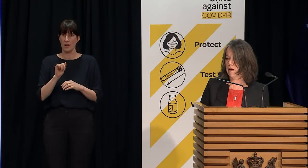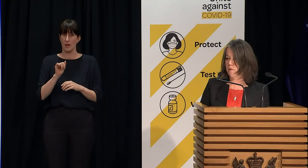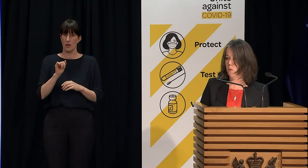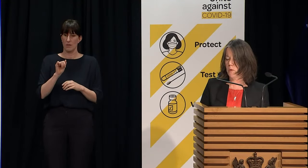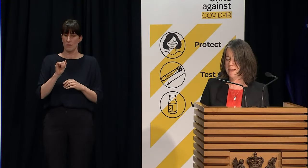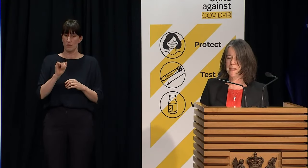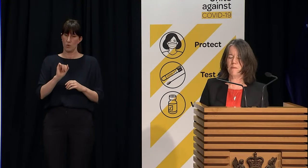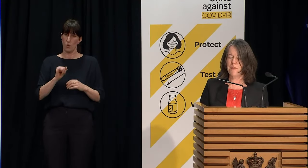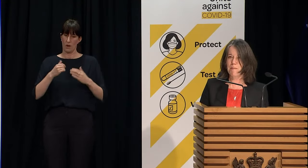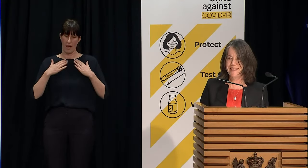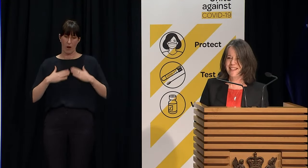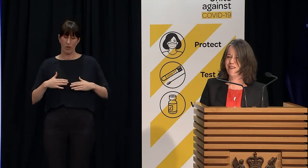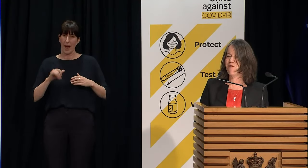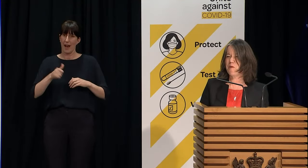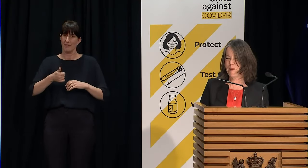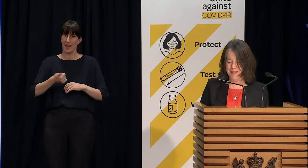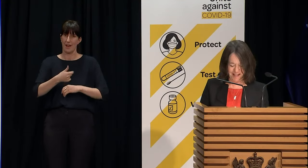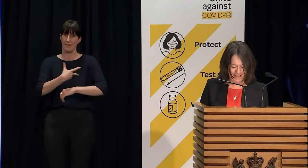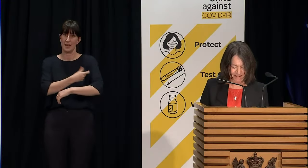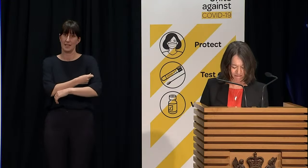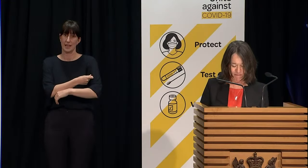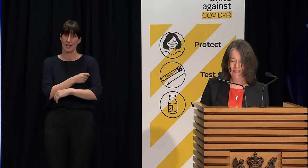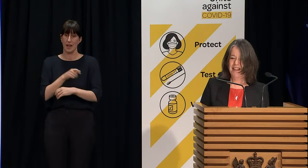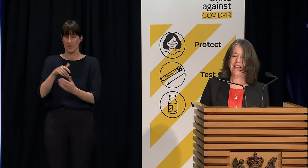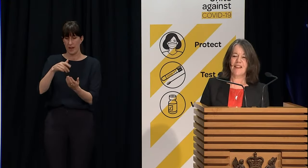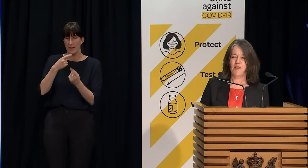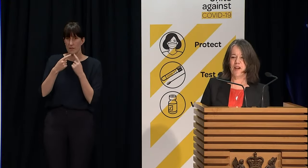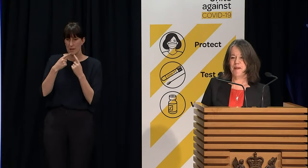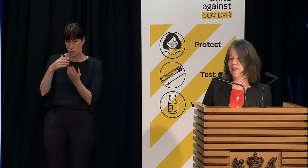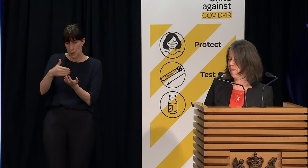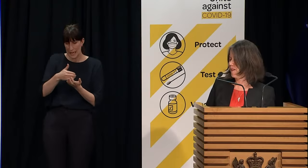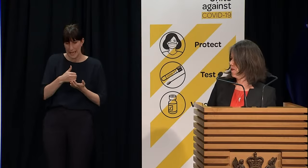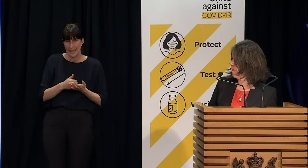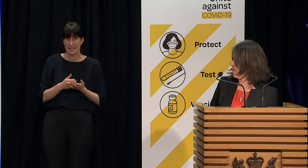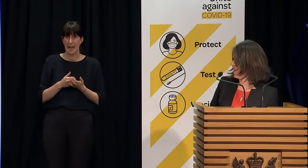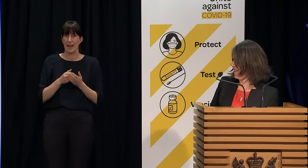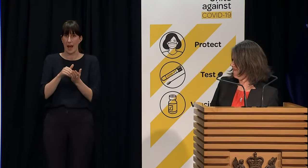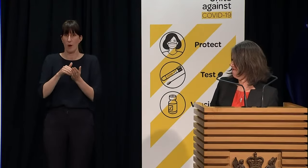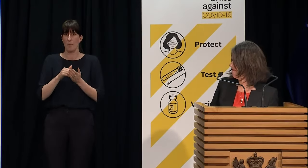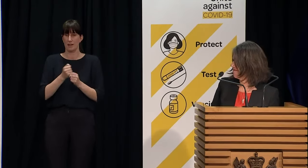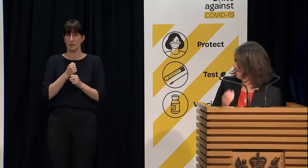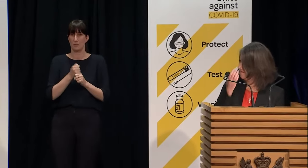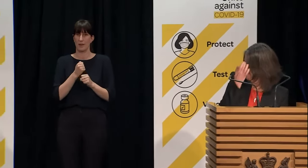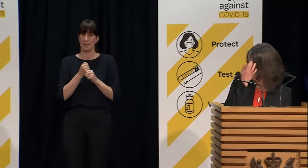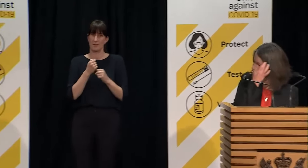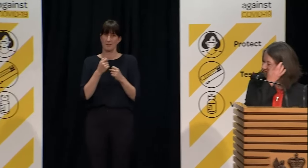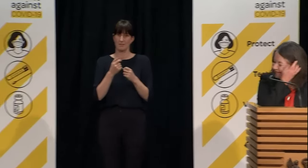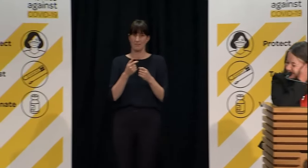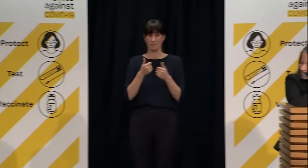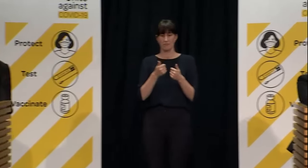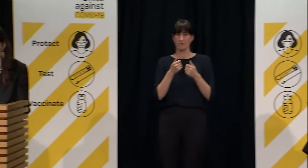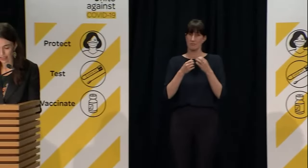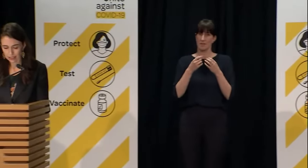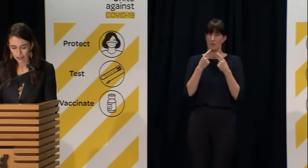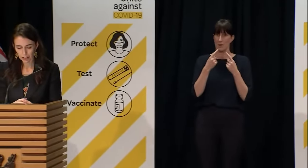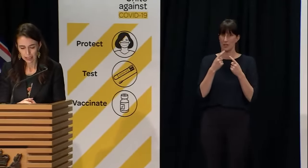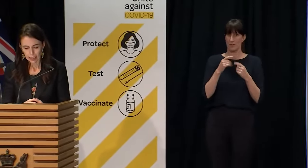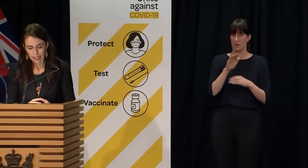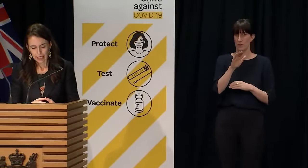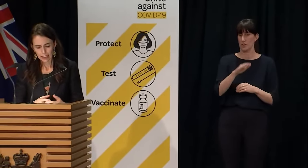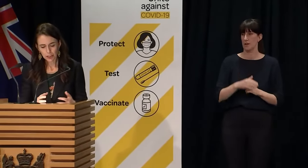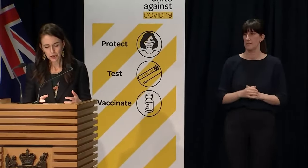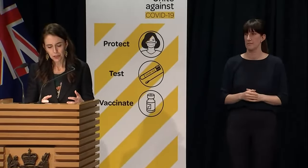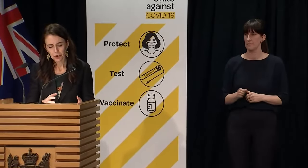the MedSafe website. Thank you very much. Back to you, Prime Minister. Thank you, Dr. McElnay.